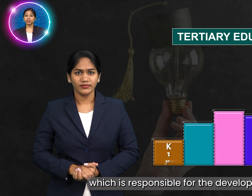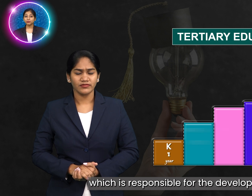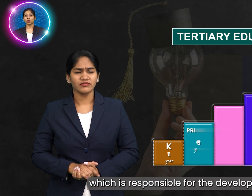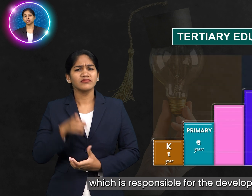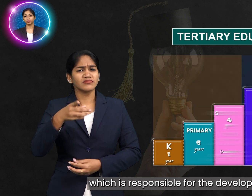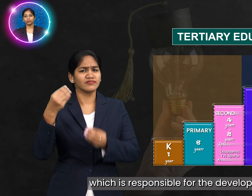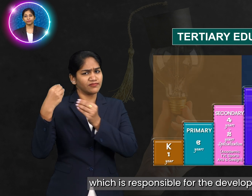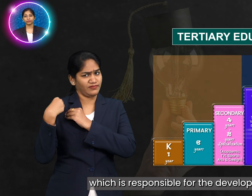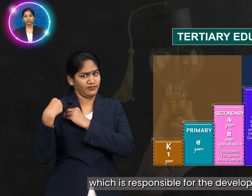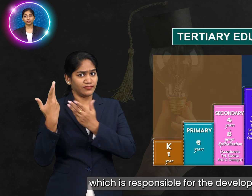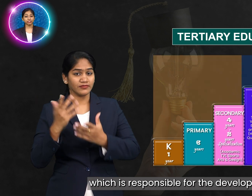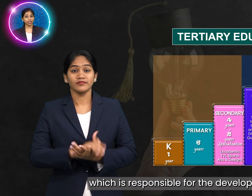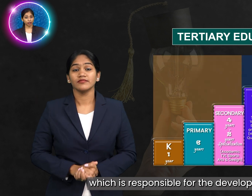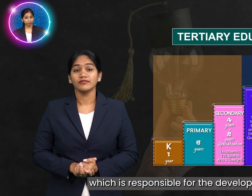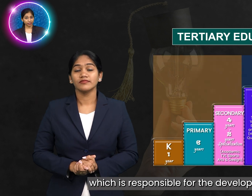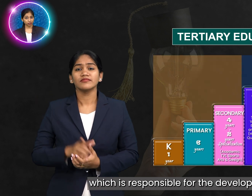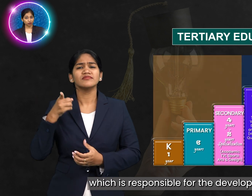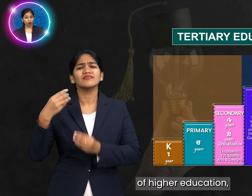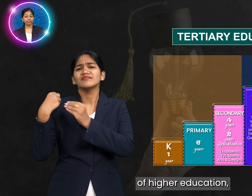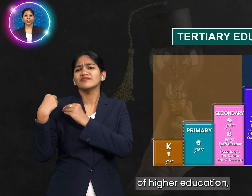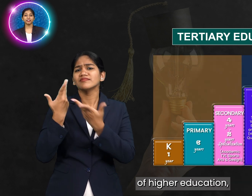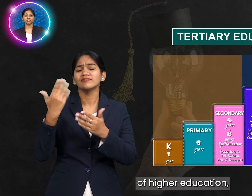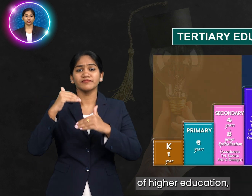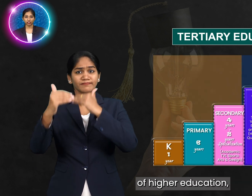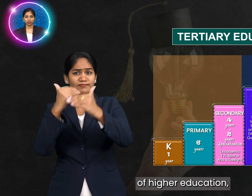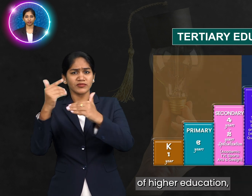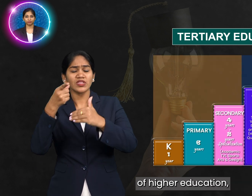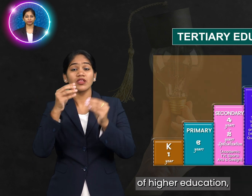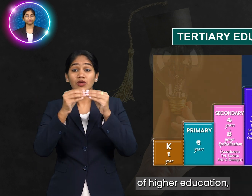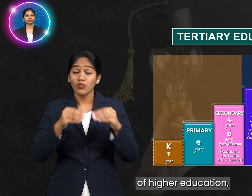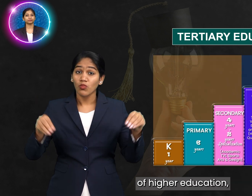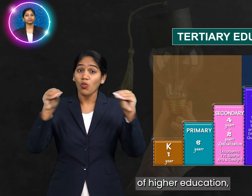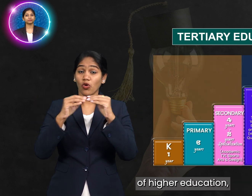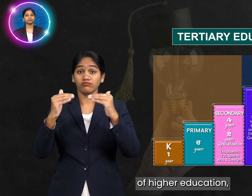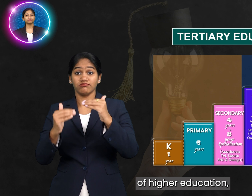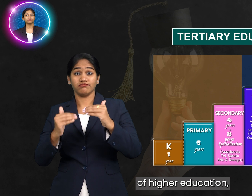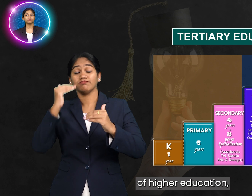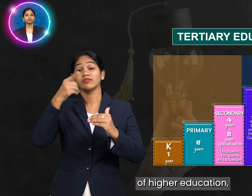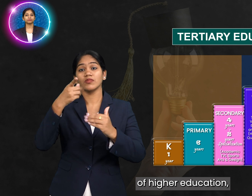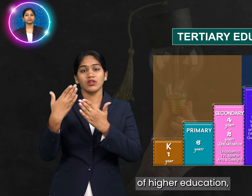which is responsible for the development of higher education,